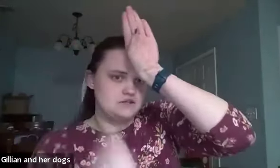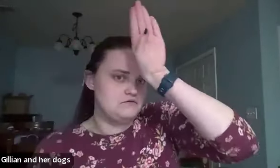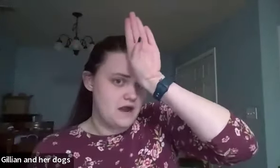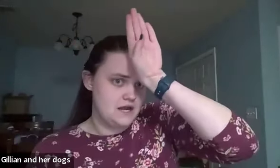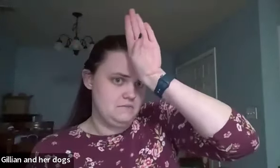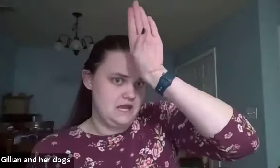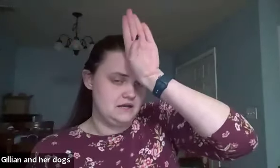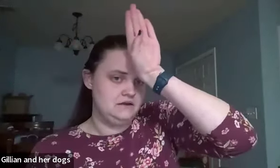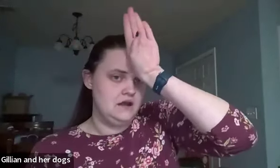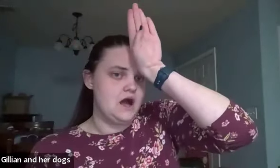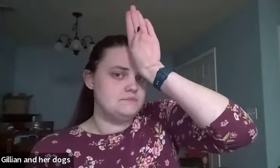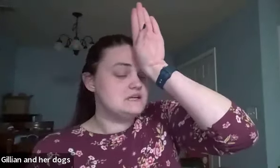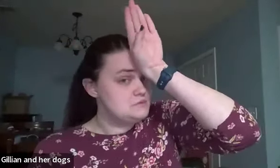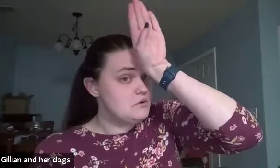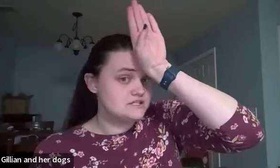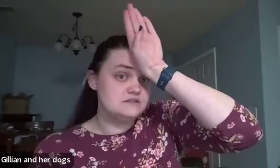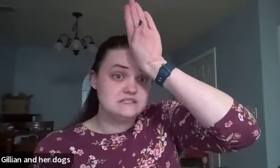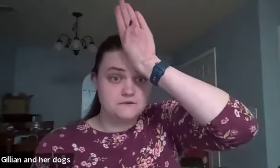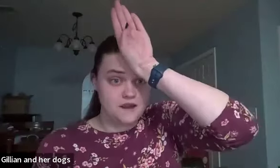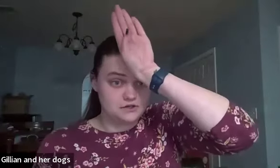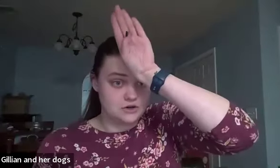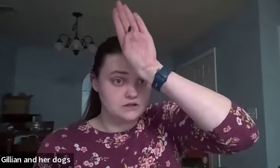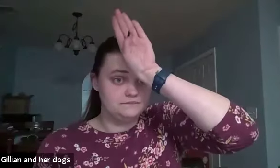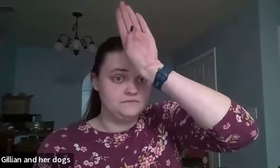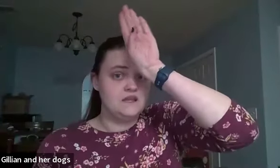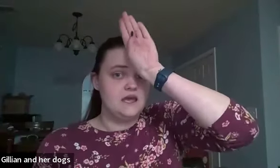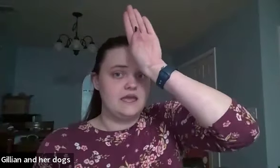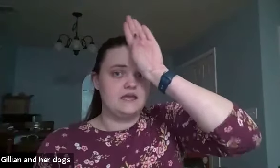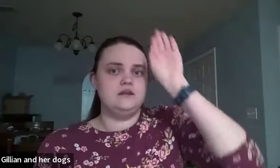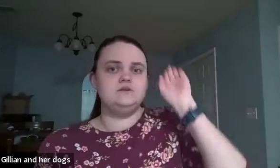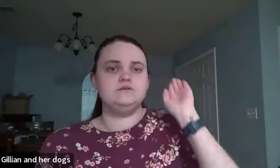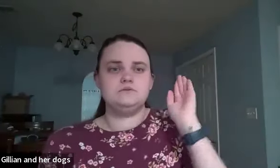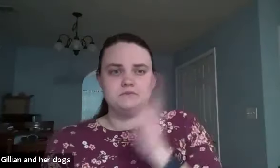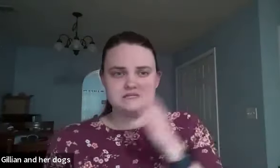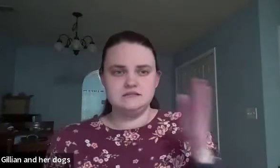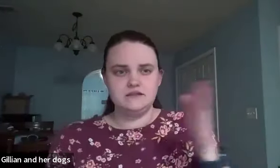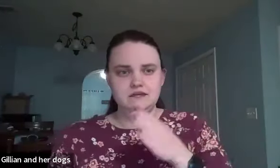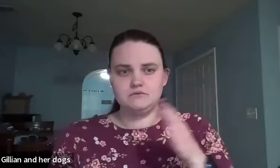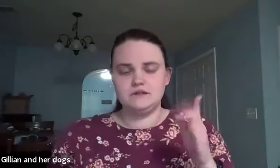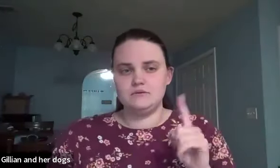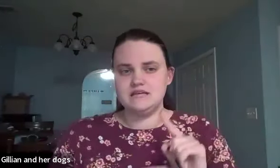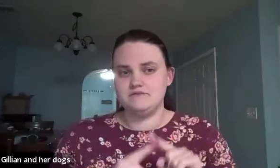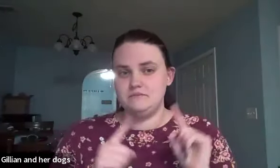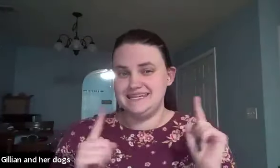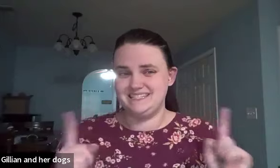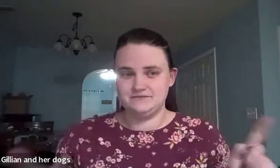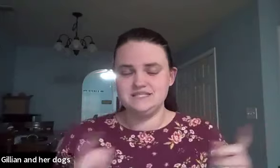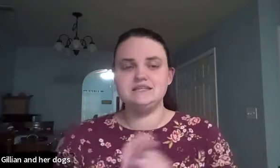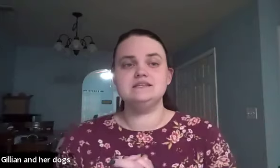So fireman. Some people will also use this for fire truck. And the reason like they don't really always have the biggest difference